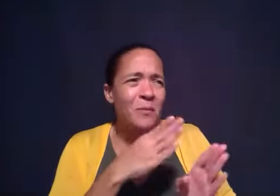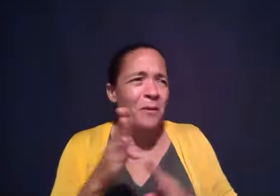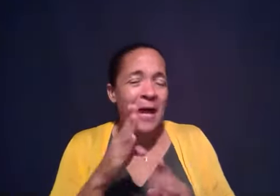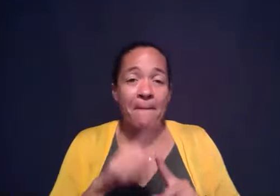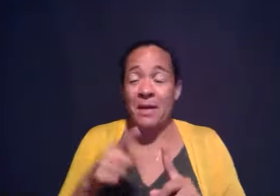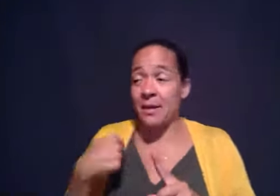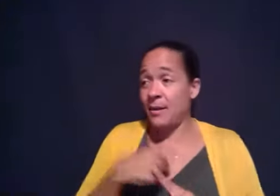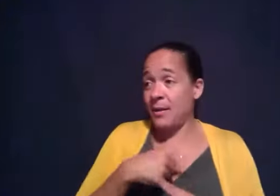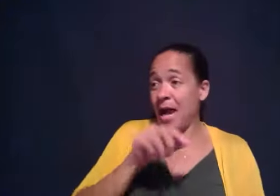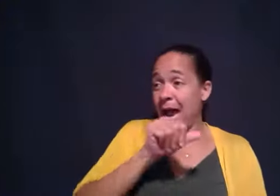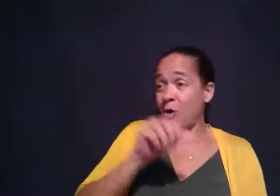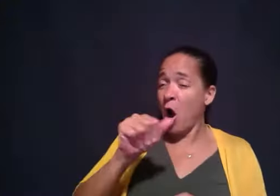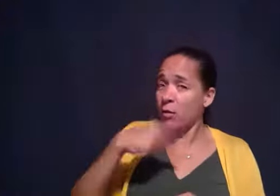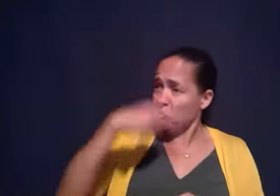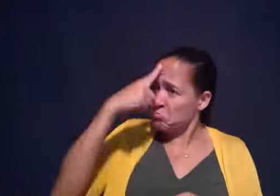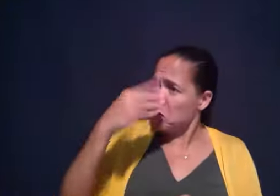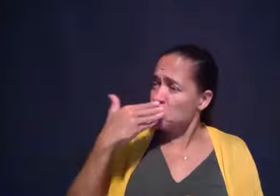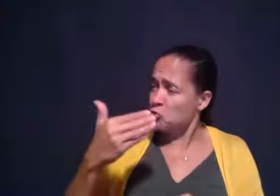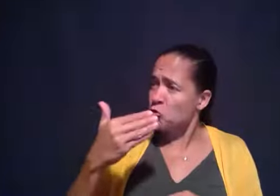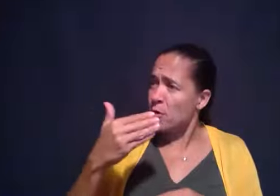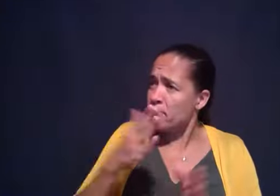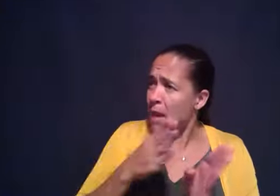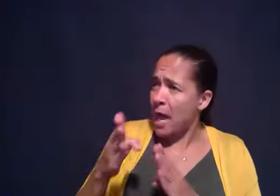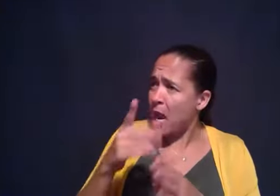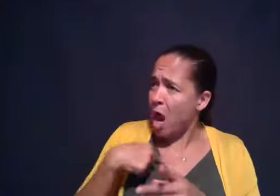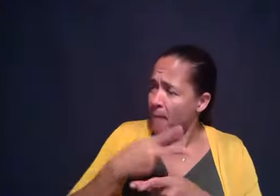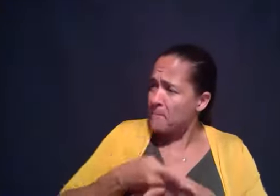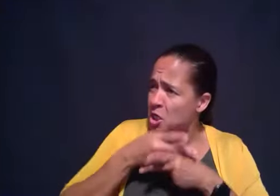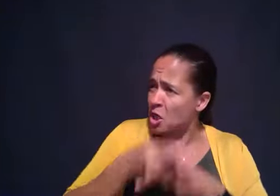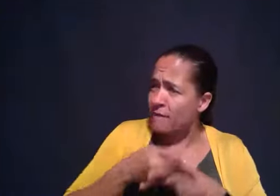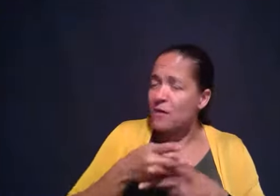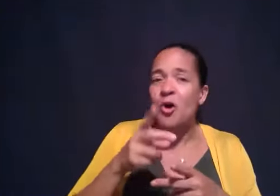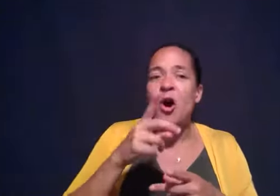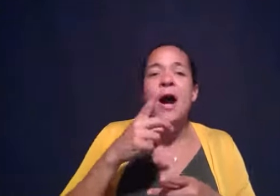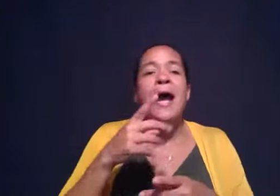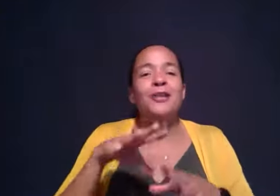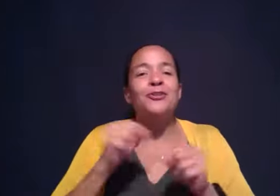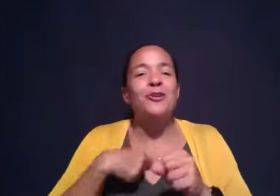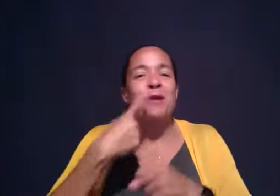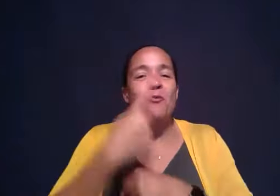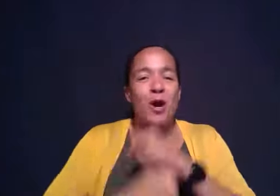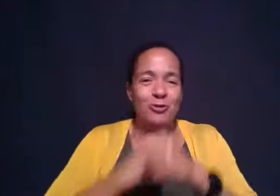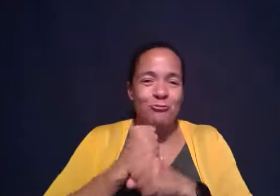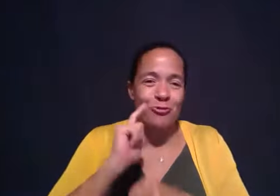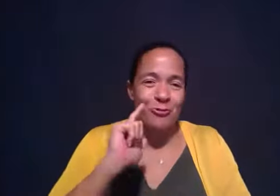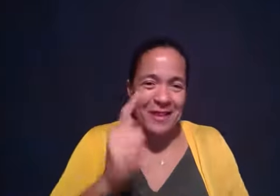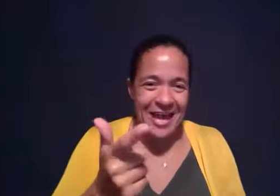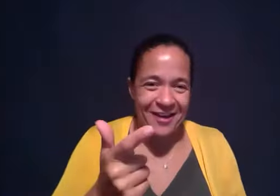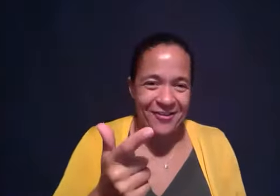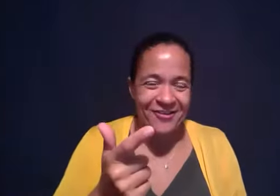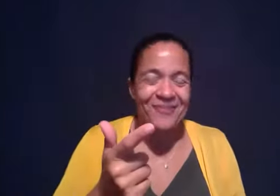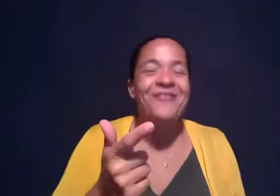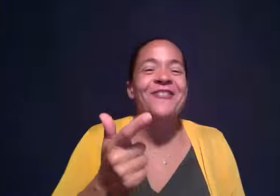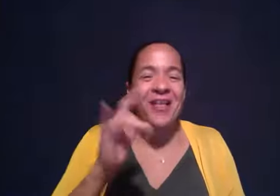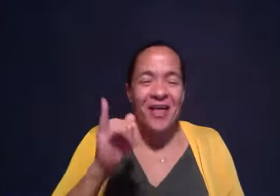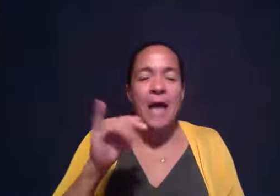I see the problem with the plan. You see, I drink so that I don't have to care about anything. So I'm drinking the no care juice. And